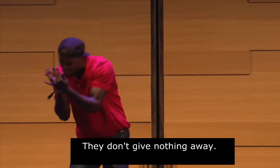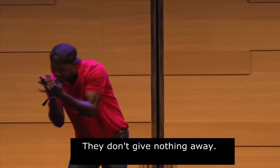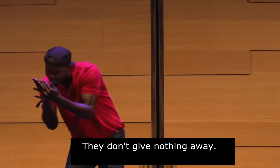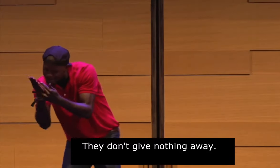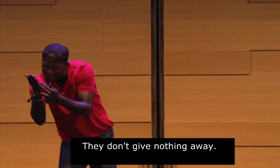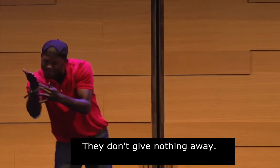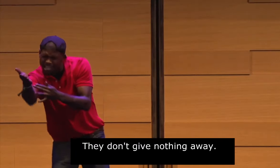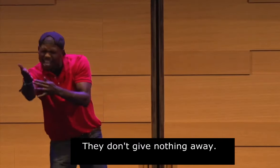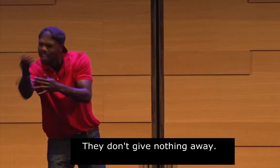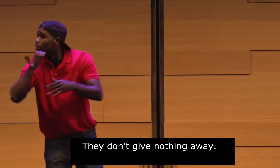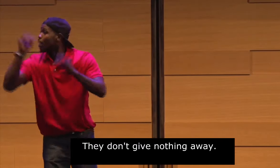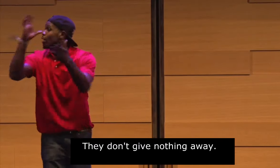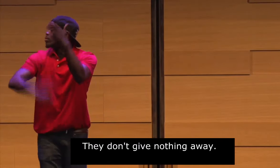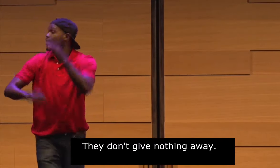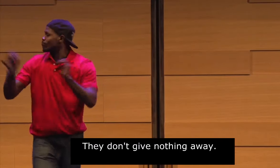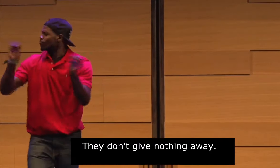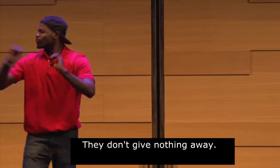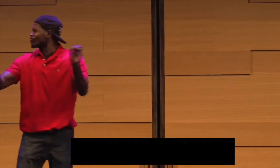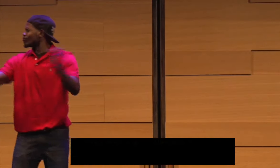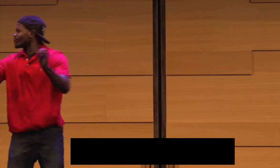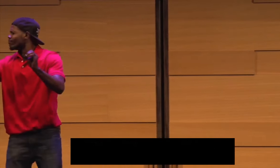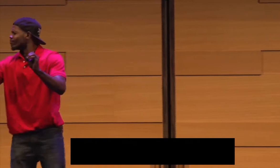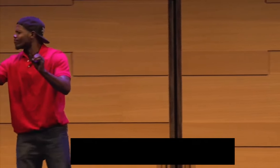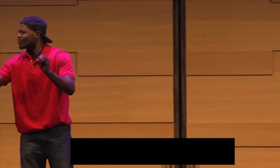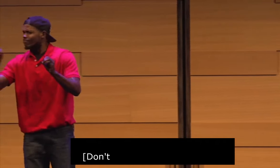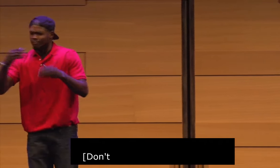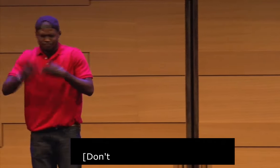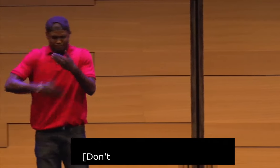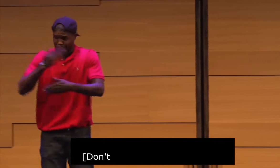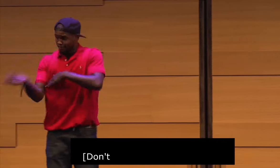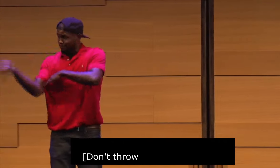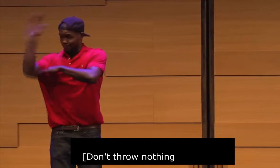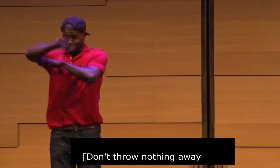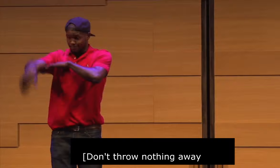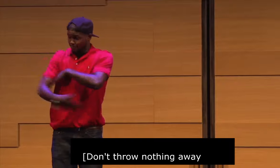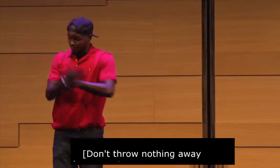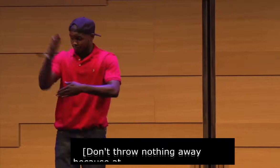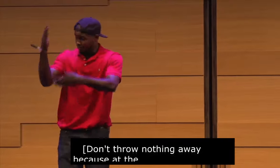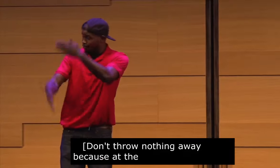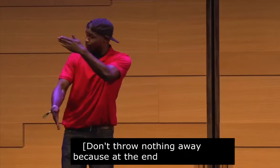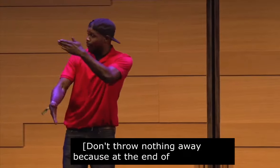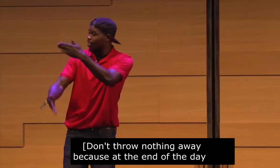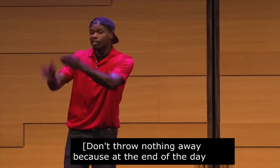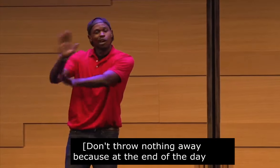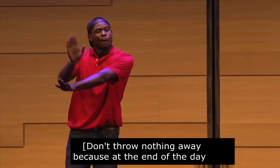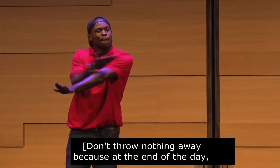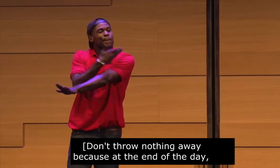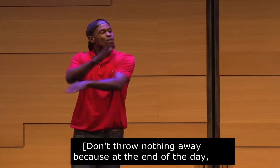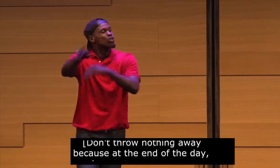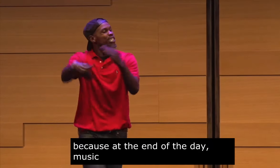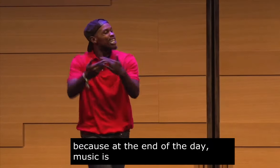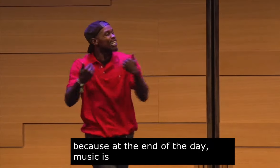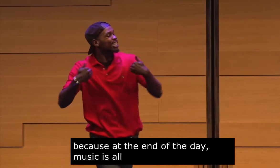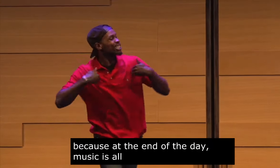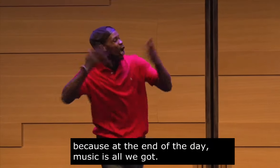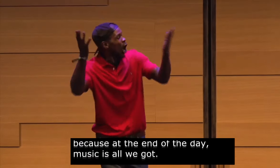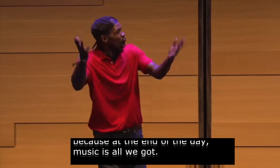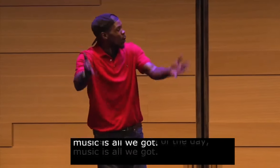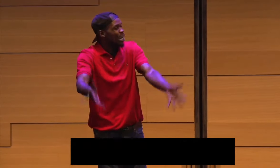fight for your way, but that don't take nothing away. Cause at the end of the day, music is all we